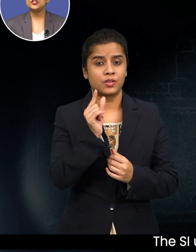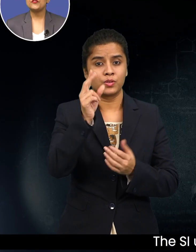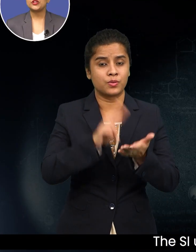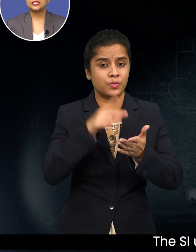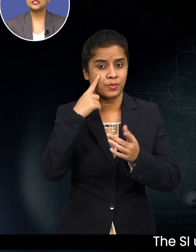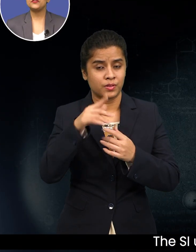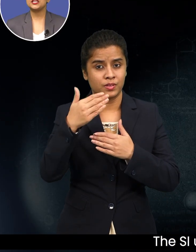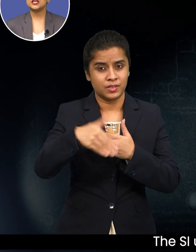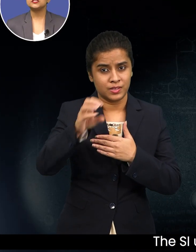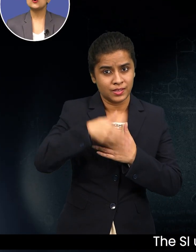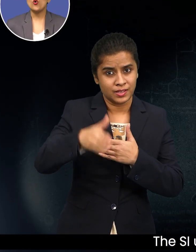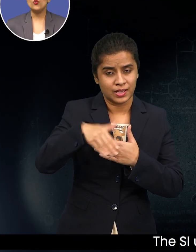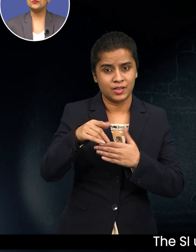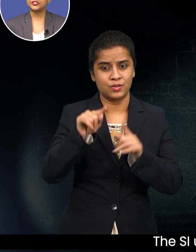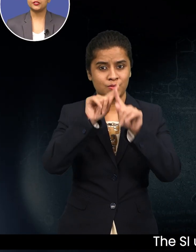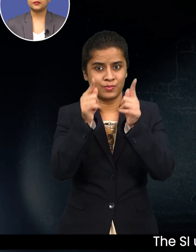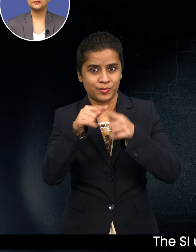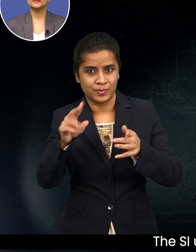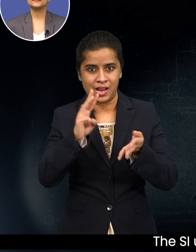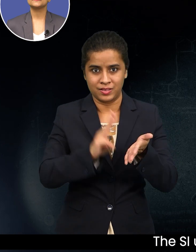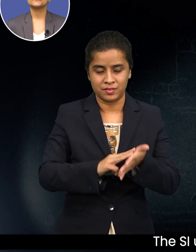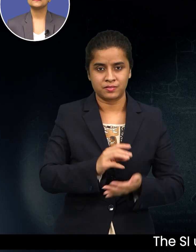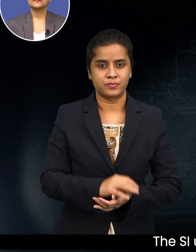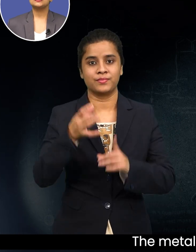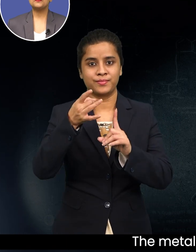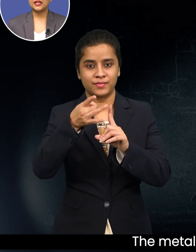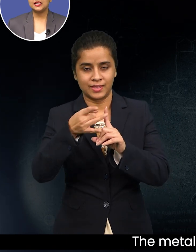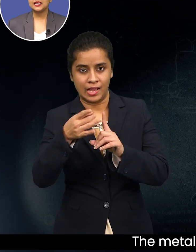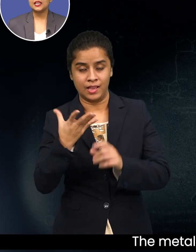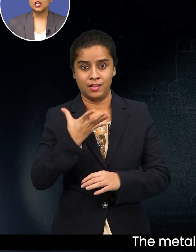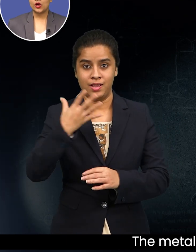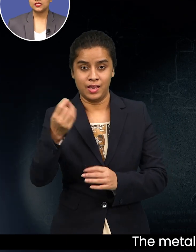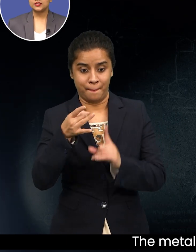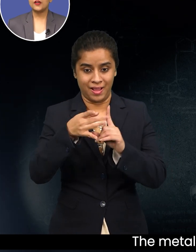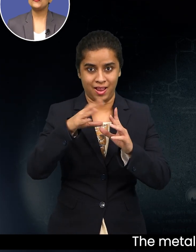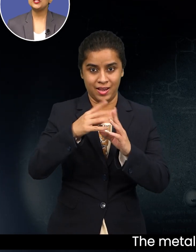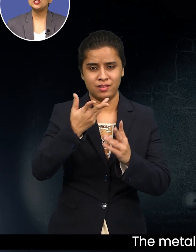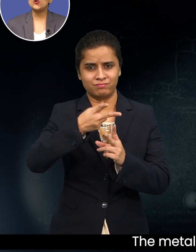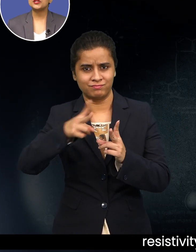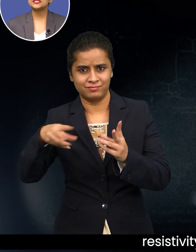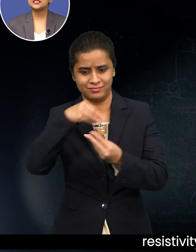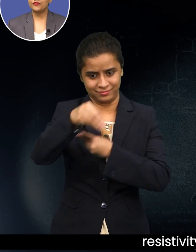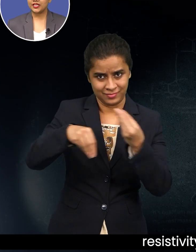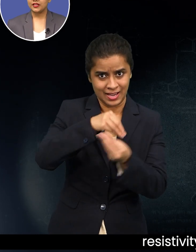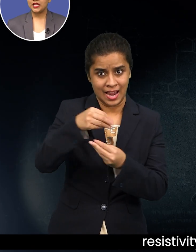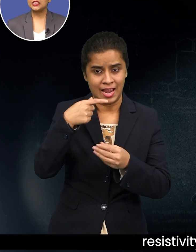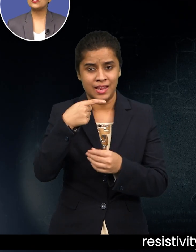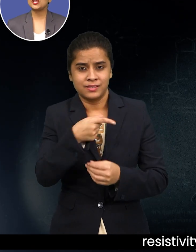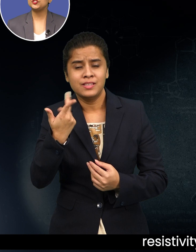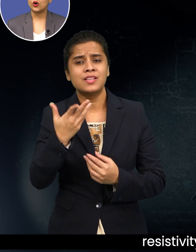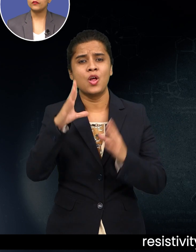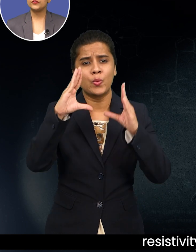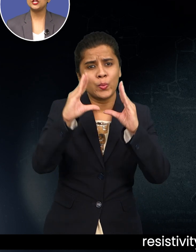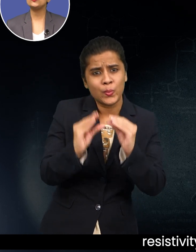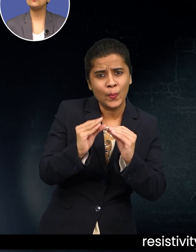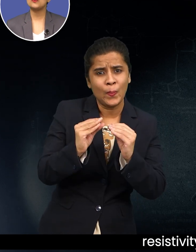SI unit of resistivity is ohm meter. The metals and alloys have very low resistivity in the